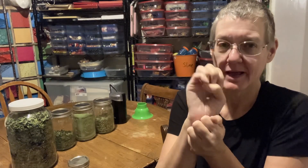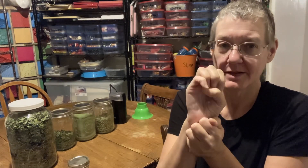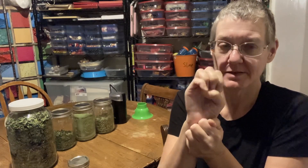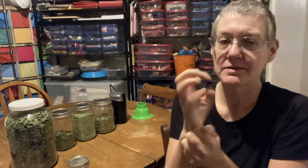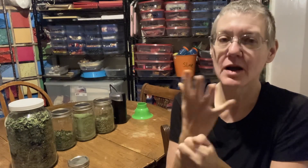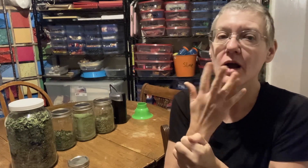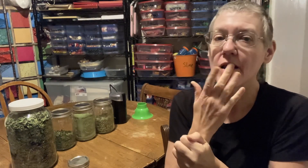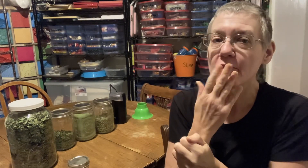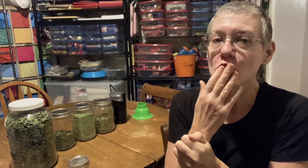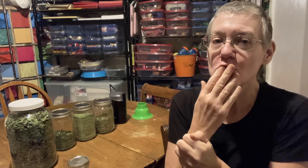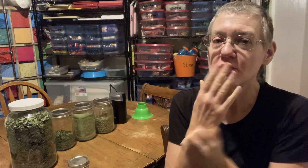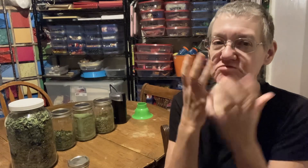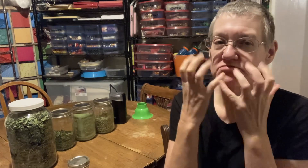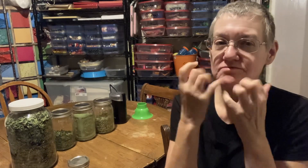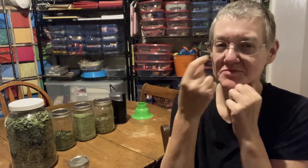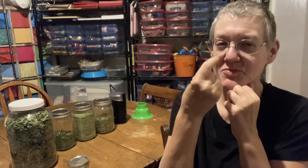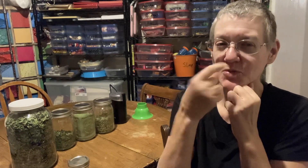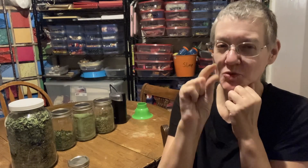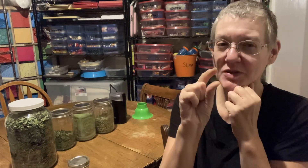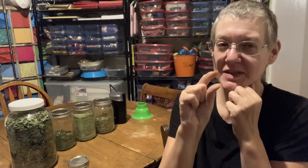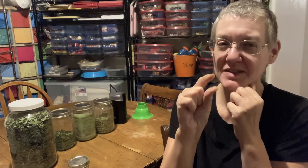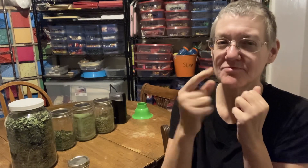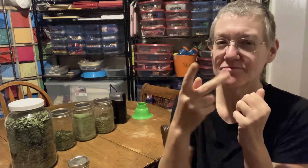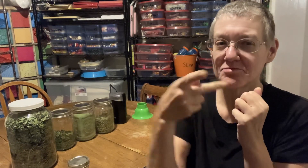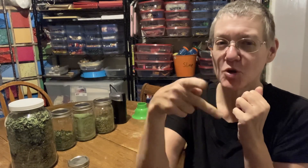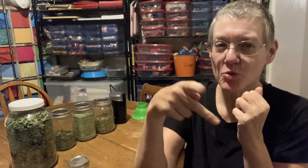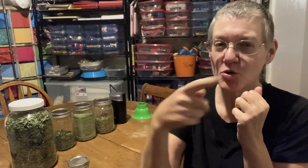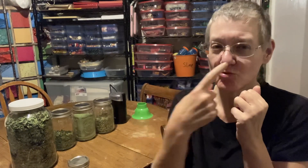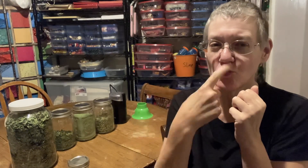So add in those colorful lettuces.